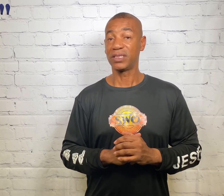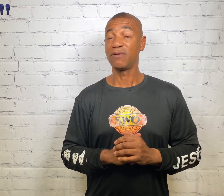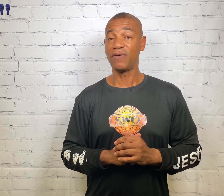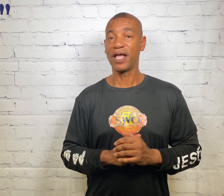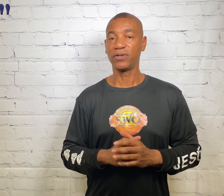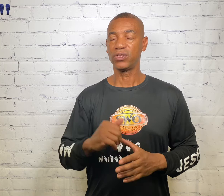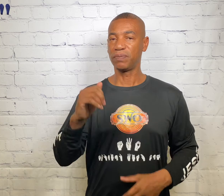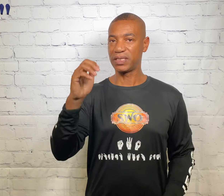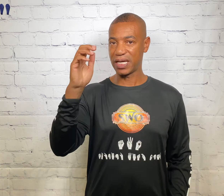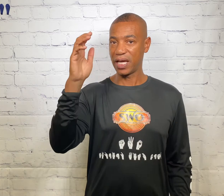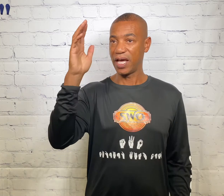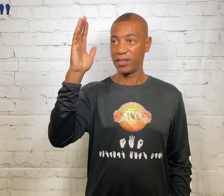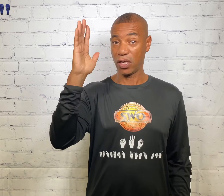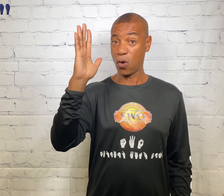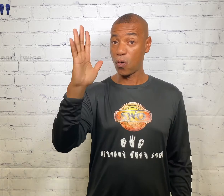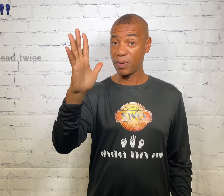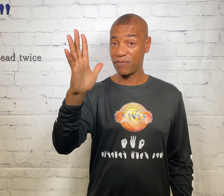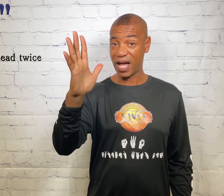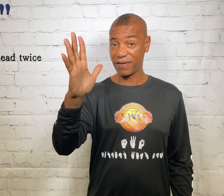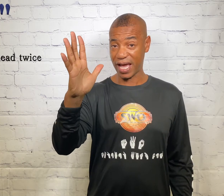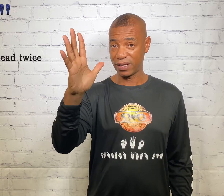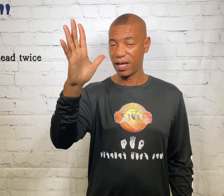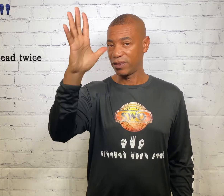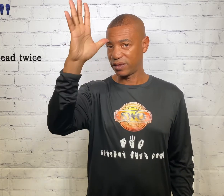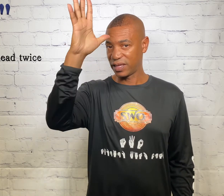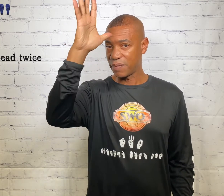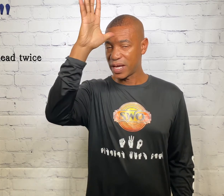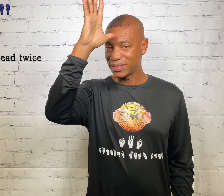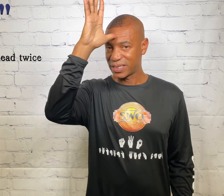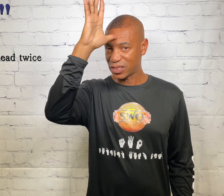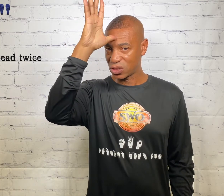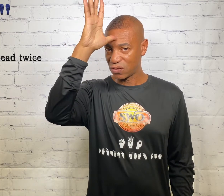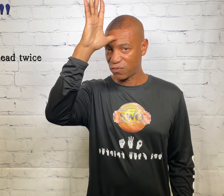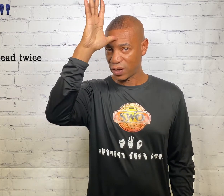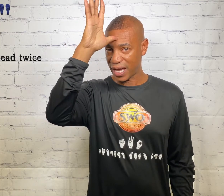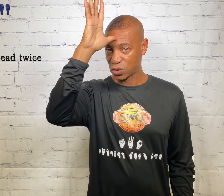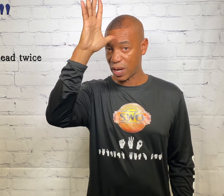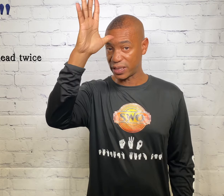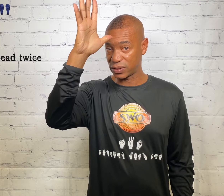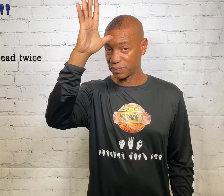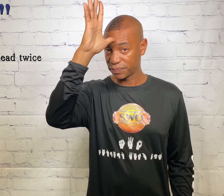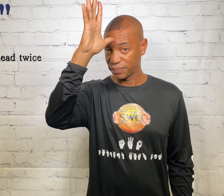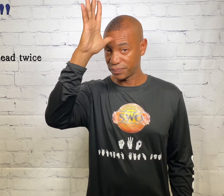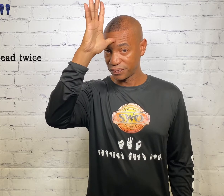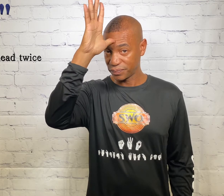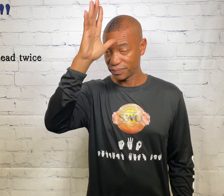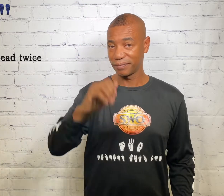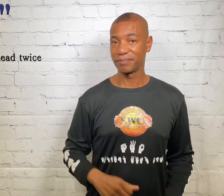sign father, you simply take the open 5 hand, the thumb touches the forehead twice.